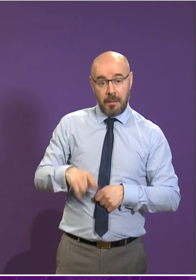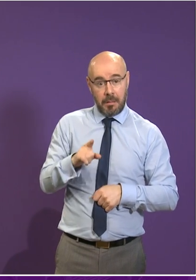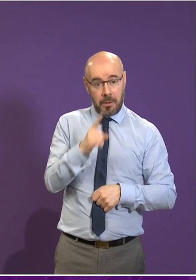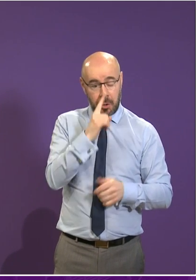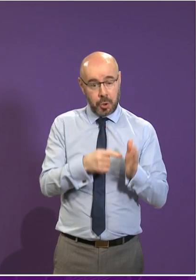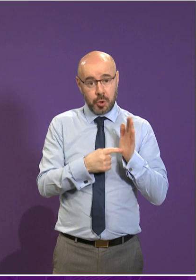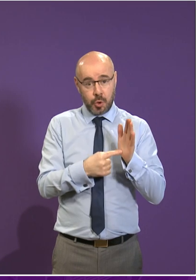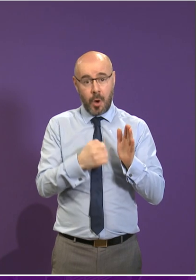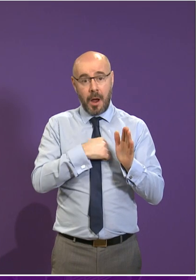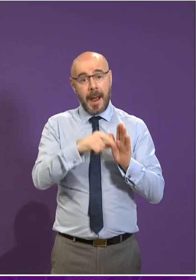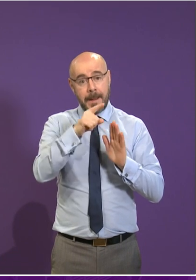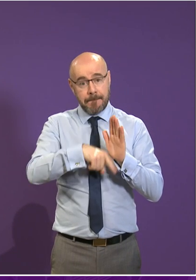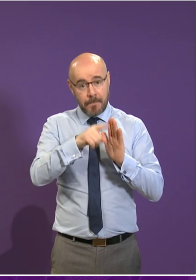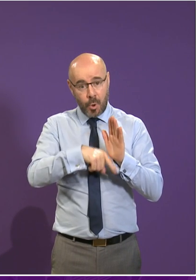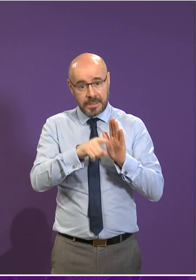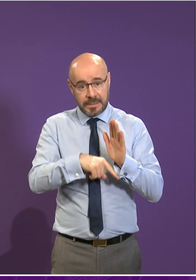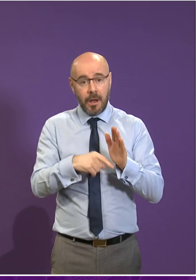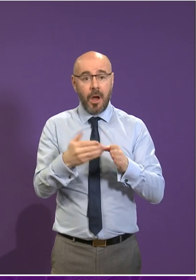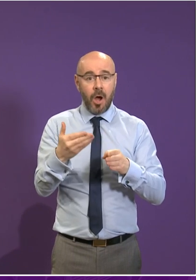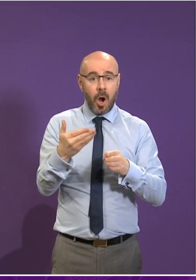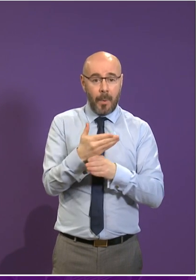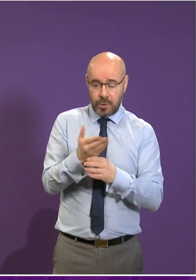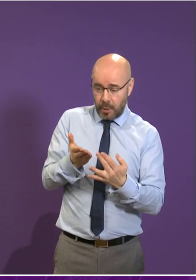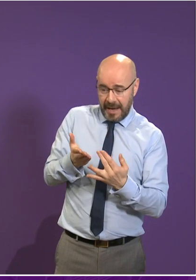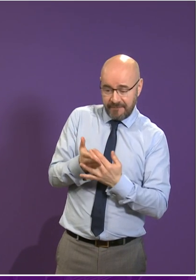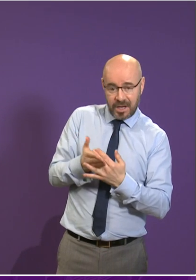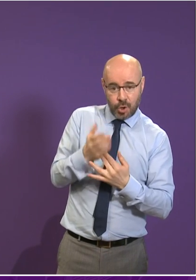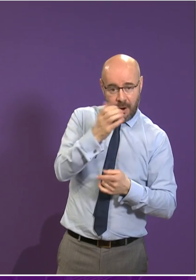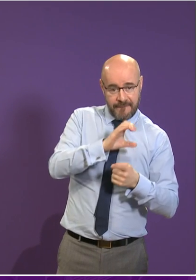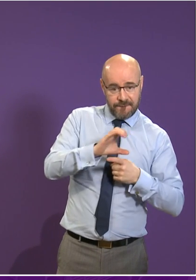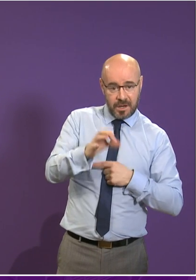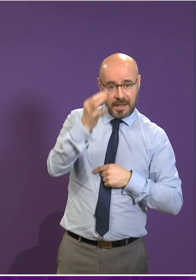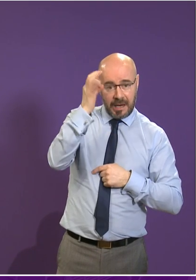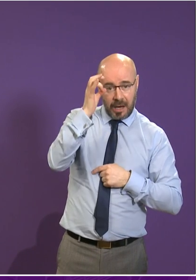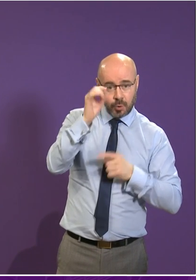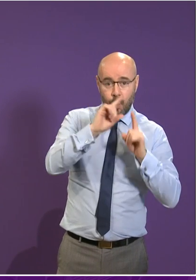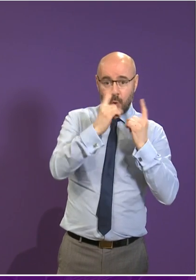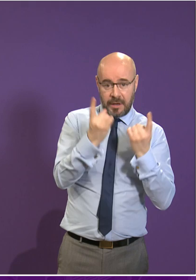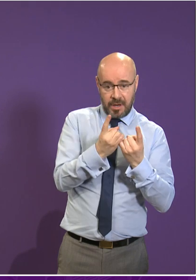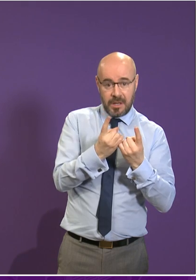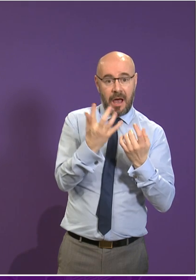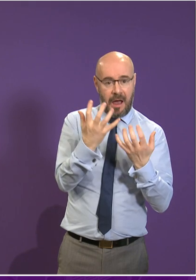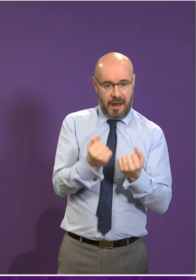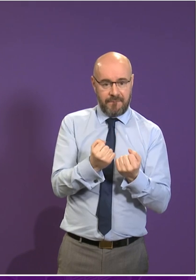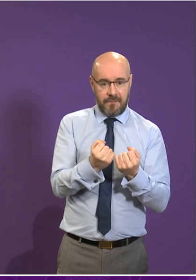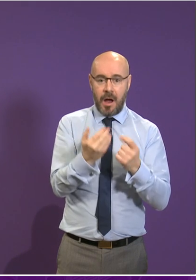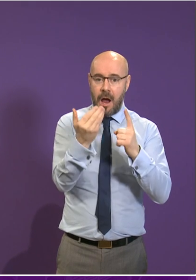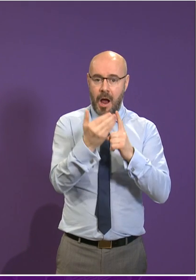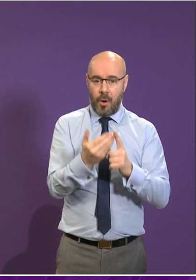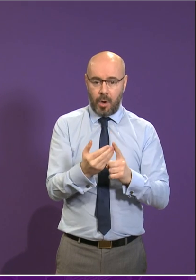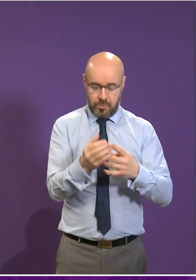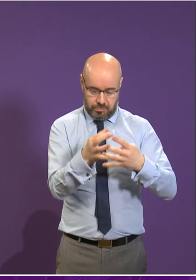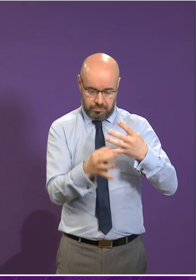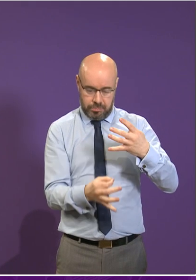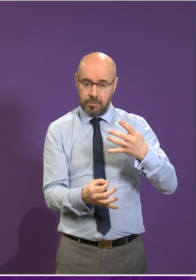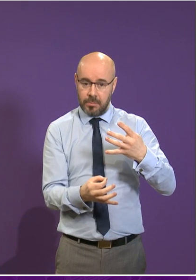policy direction, together with the more practical interventions of the Funding Council and institutions, are delivering outcomes. But we are very much not